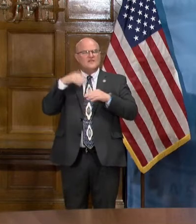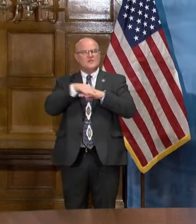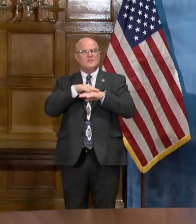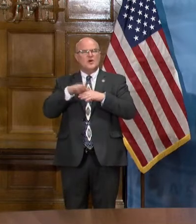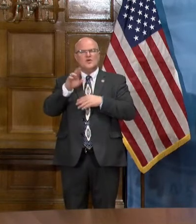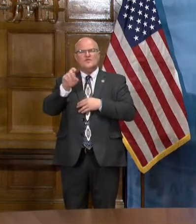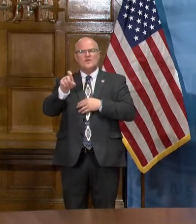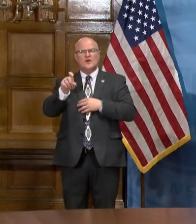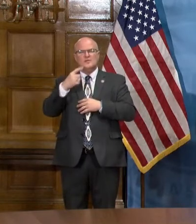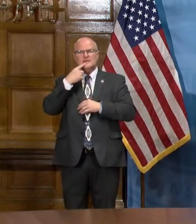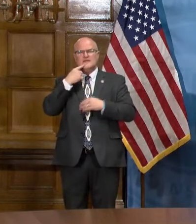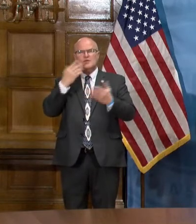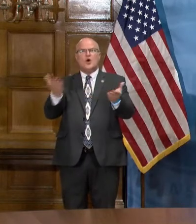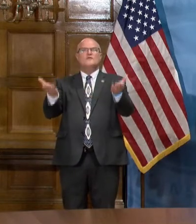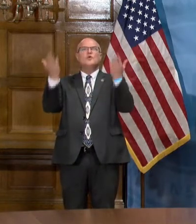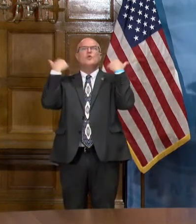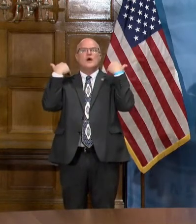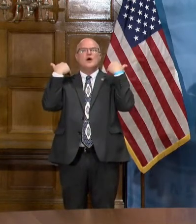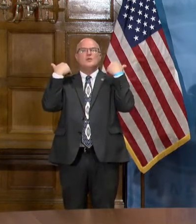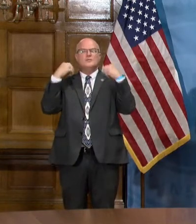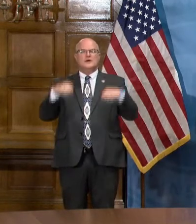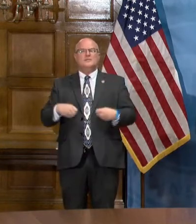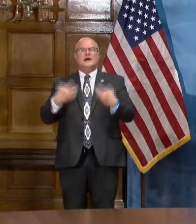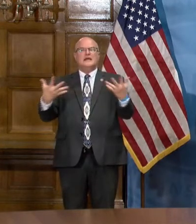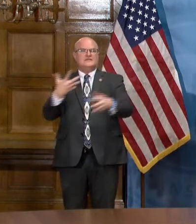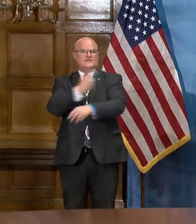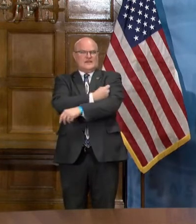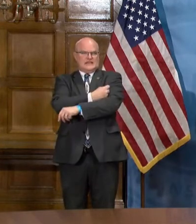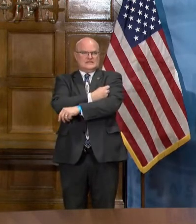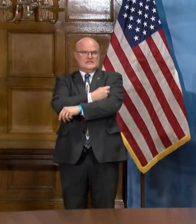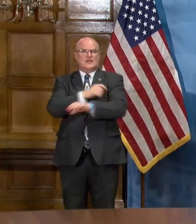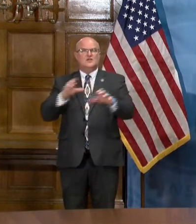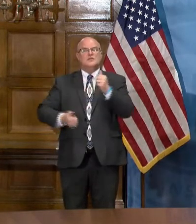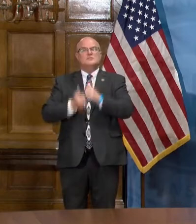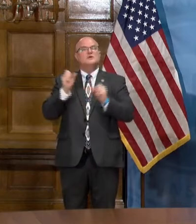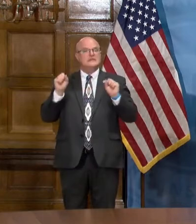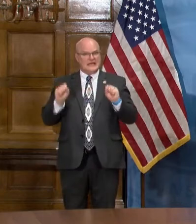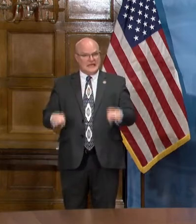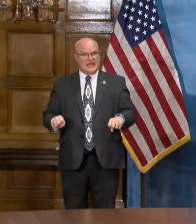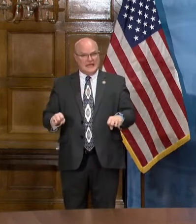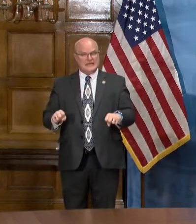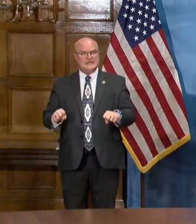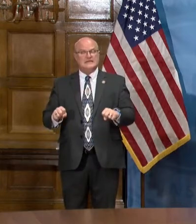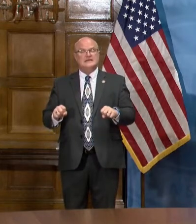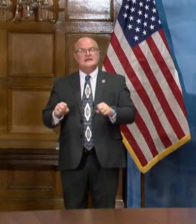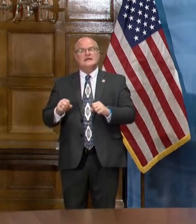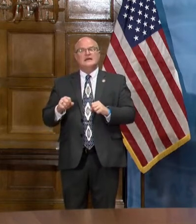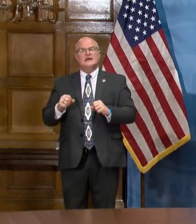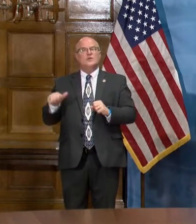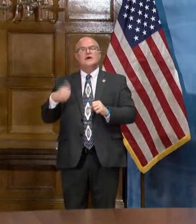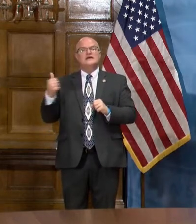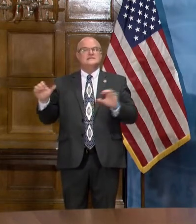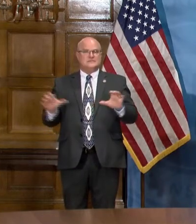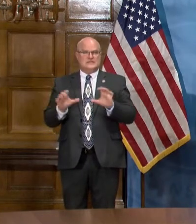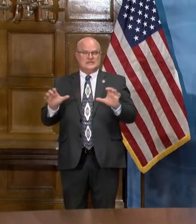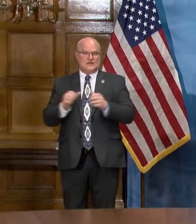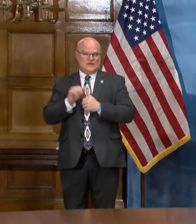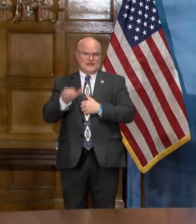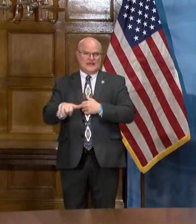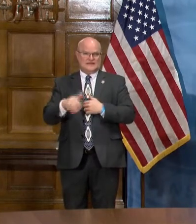say they're overwhelmed by giving the vaccine shots. They're doing the most they can. But what else can be done with